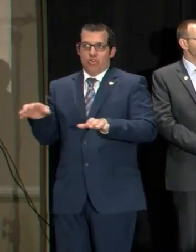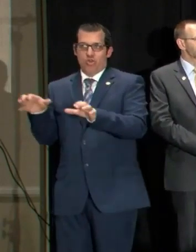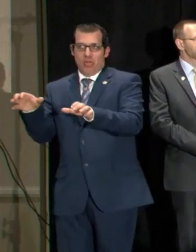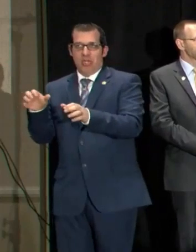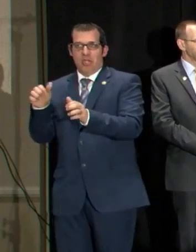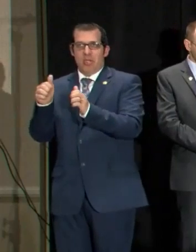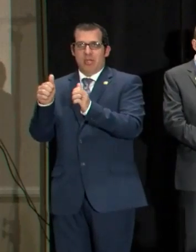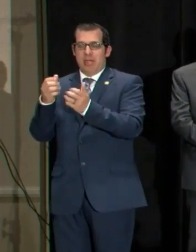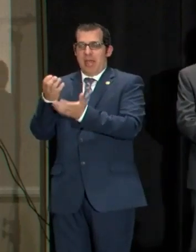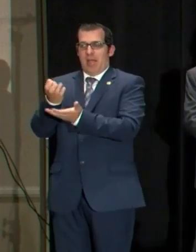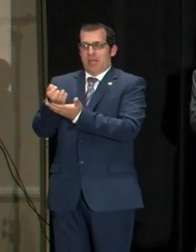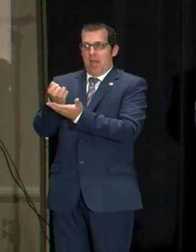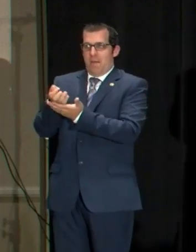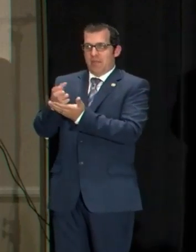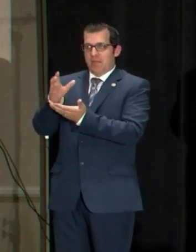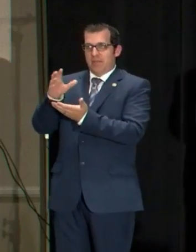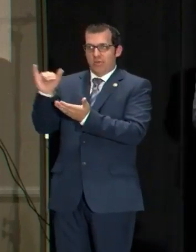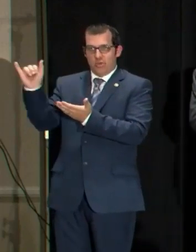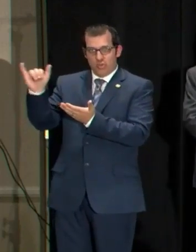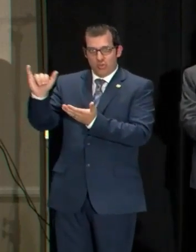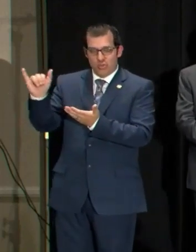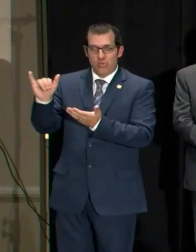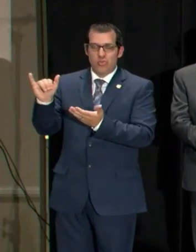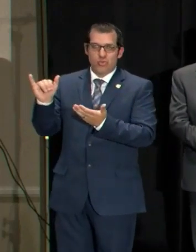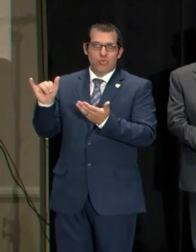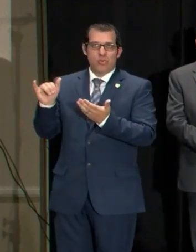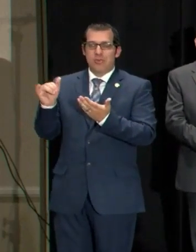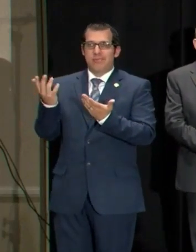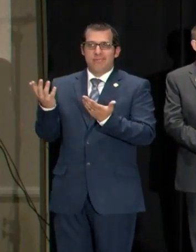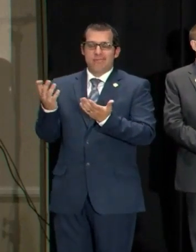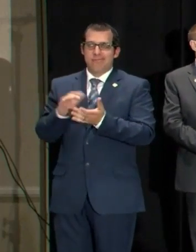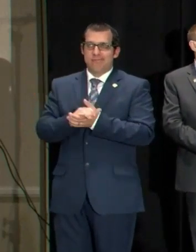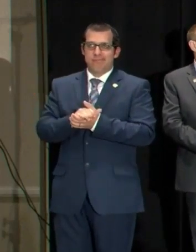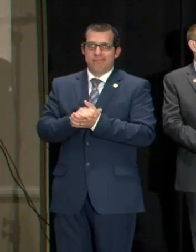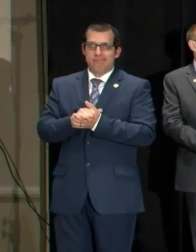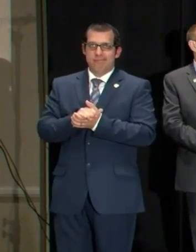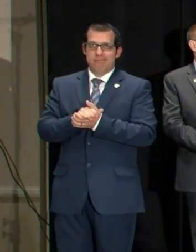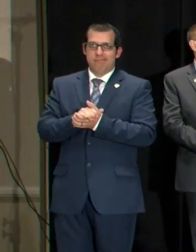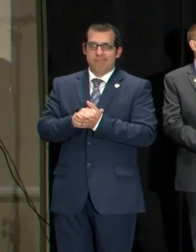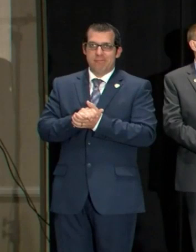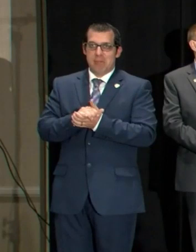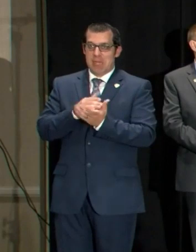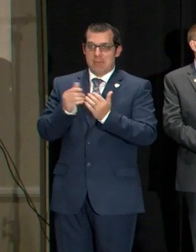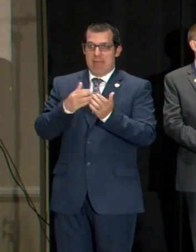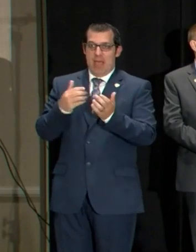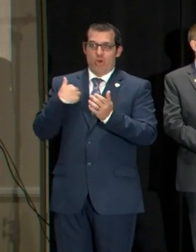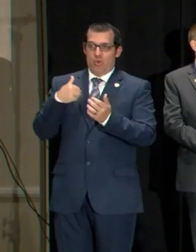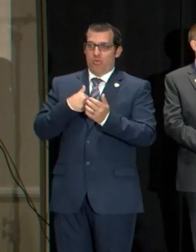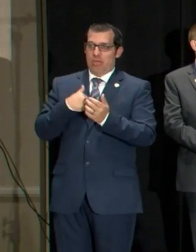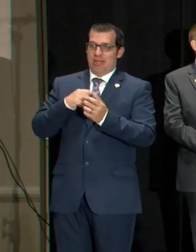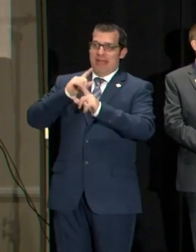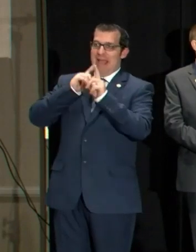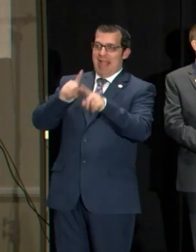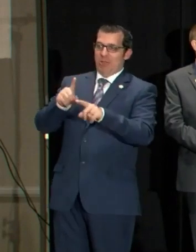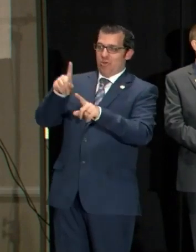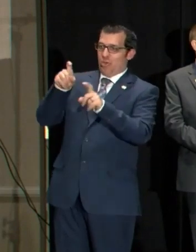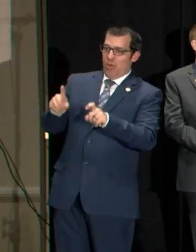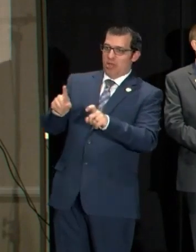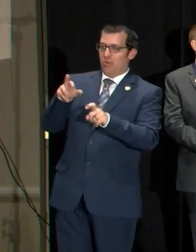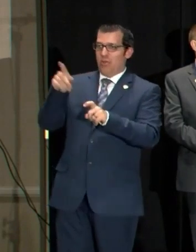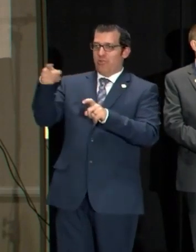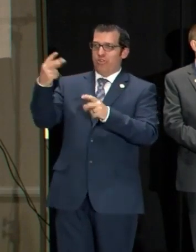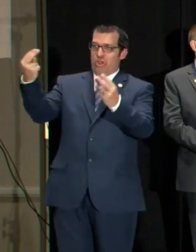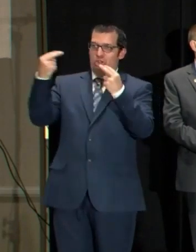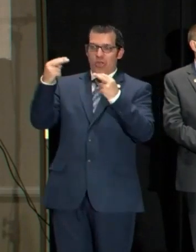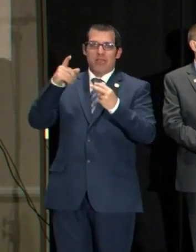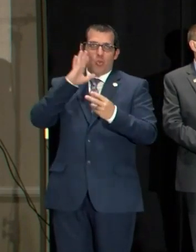doing economically, and you know, whether we're there to answer the questions or not, it's going to